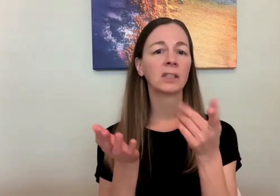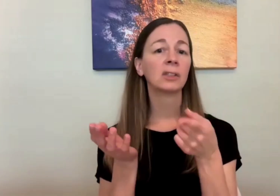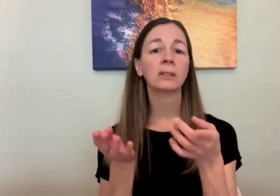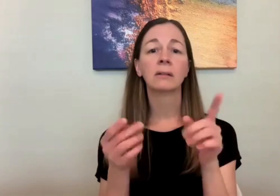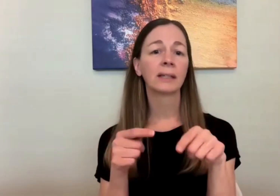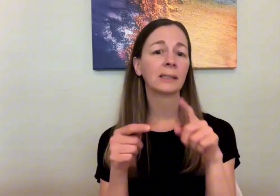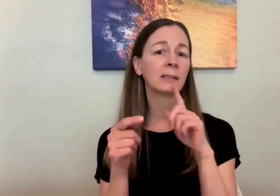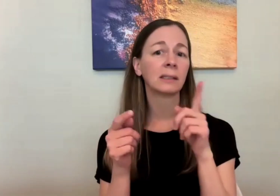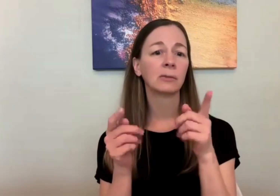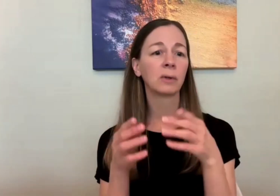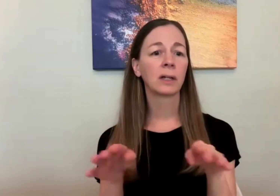Okay.